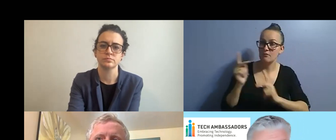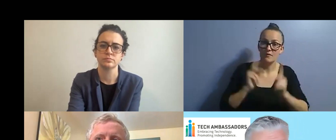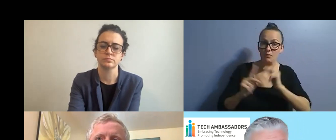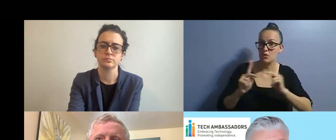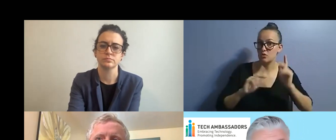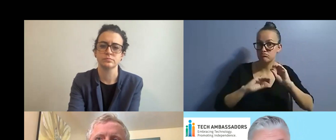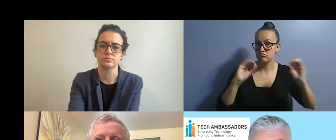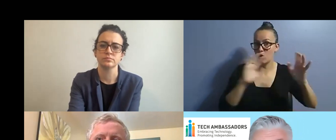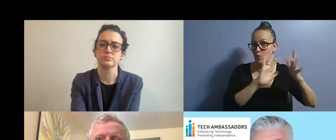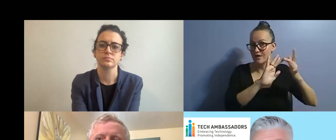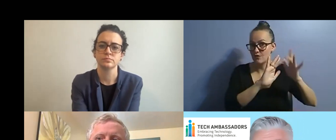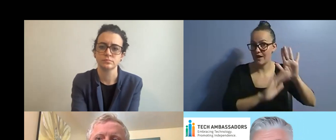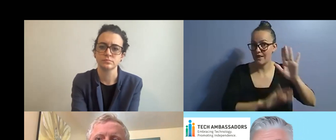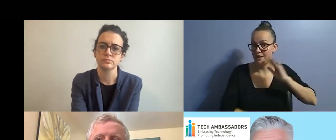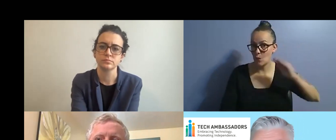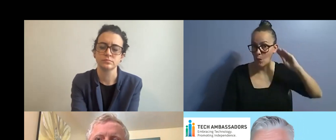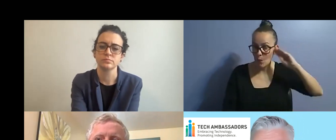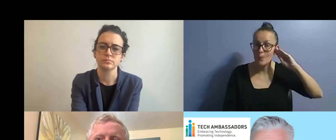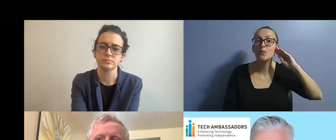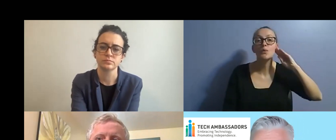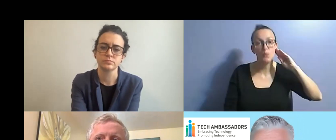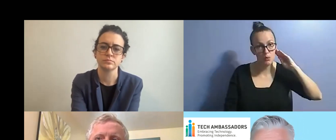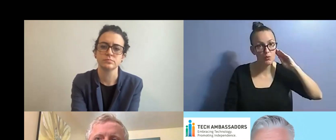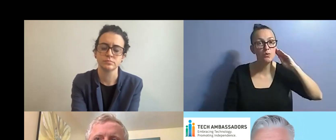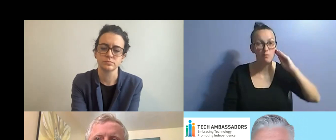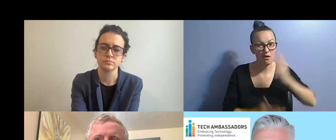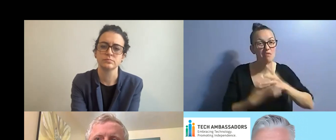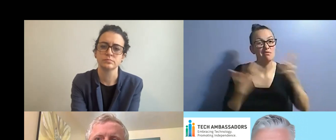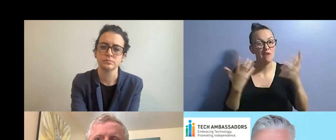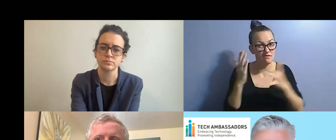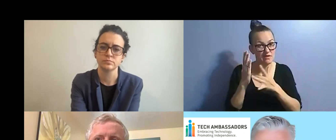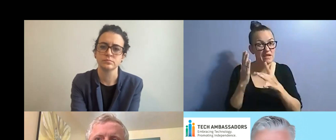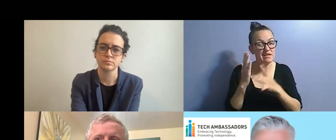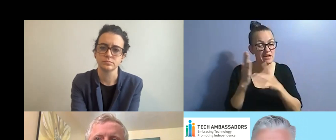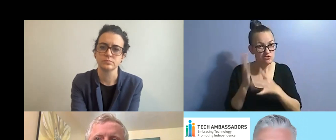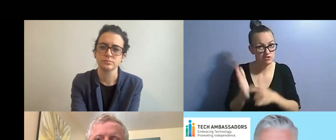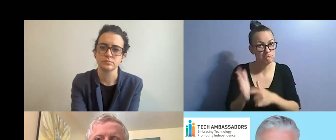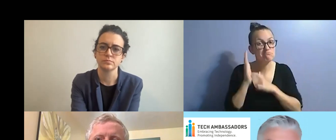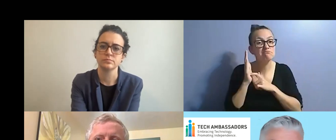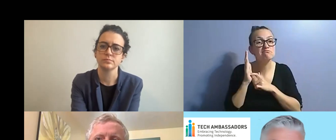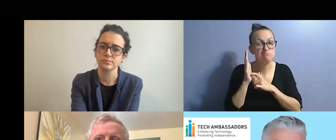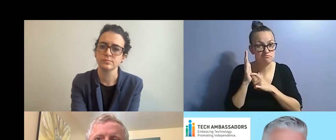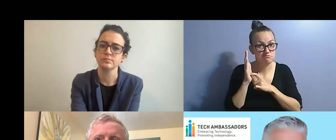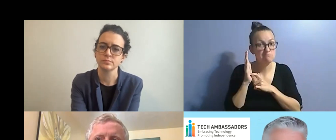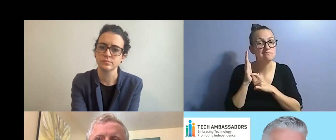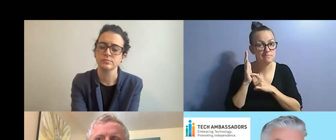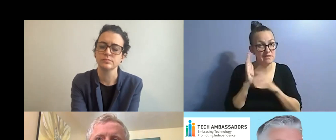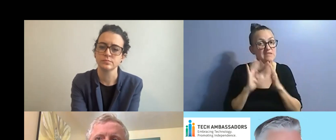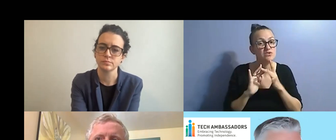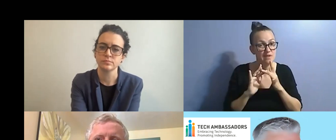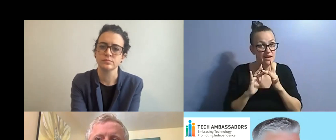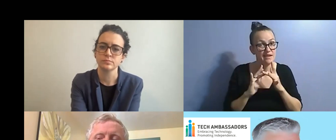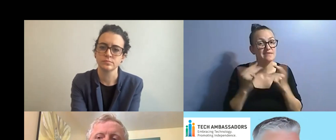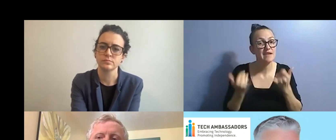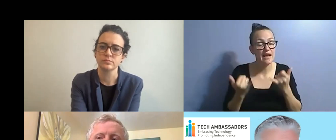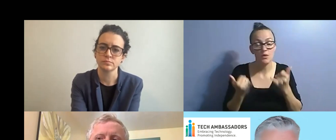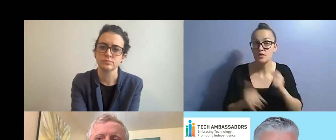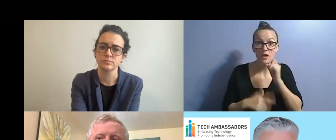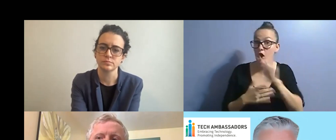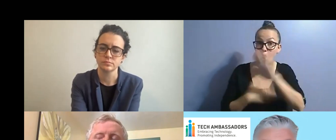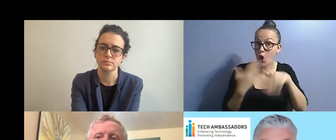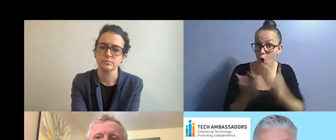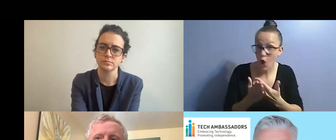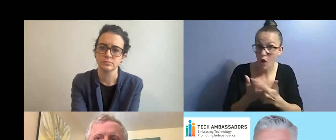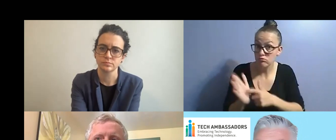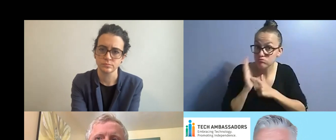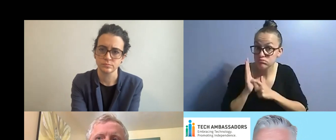So obviously that can be a big concern. Much of the technology used for remote support does use internet, not all of it. It is